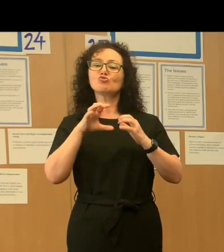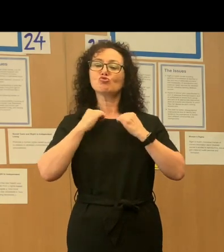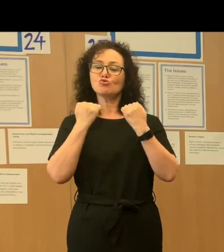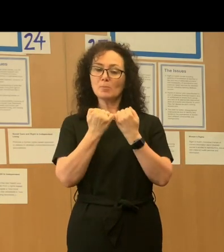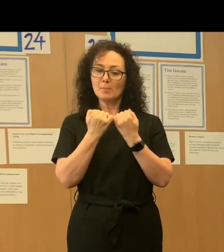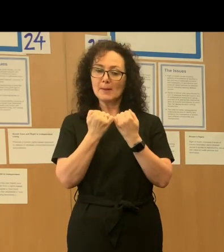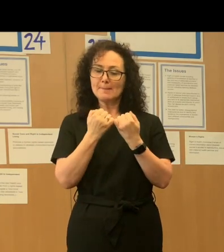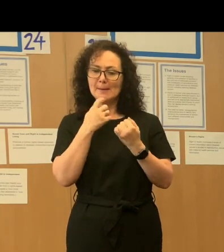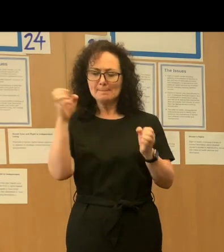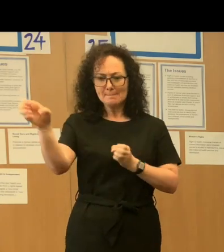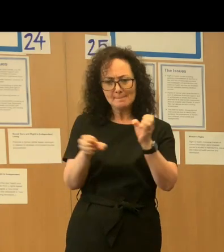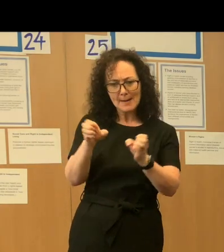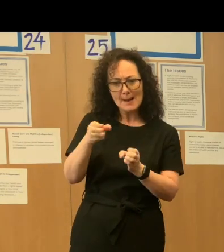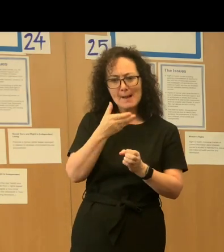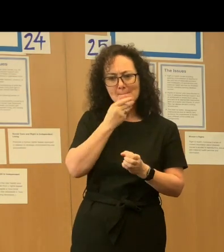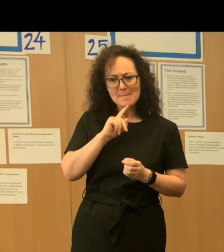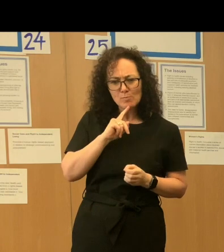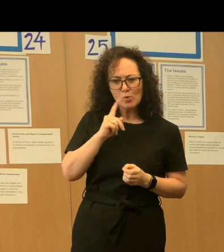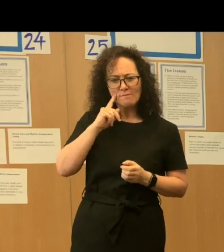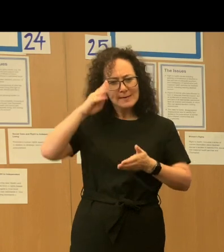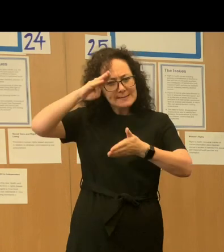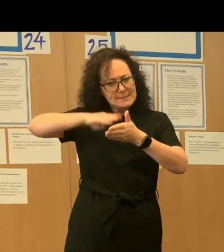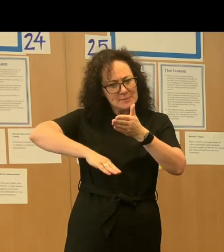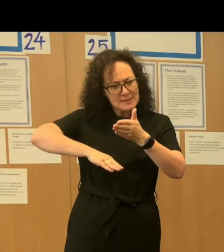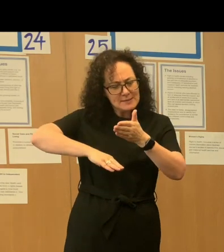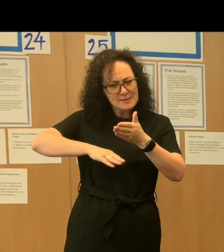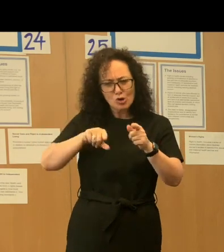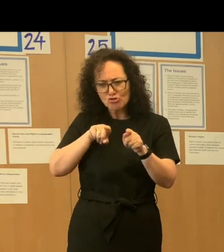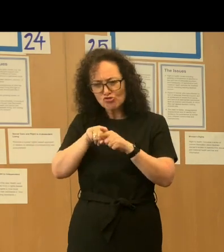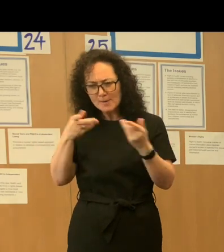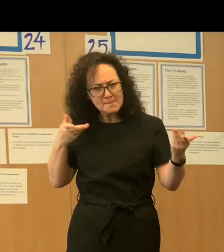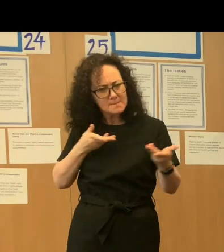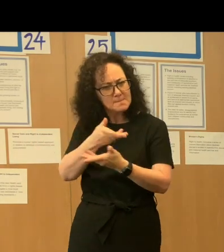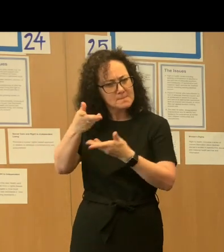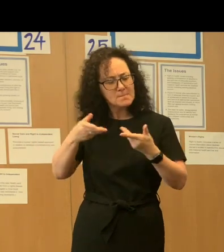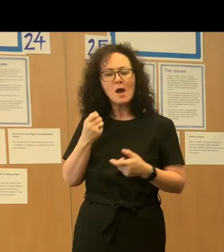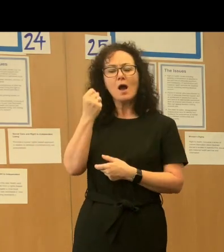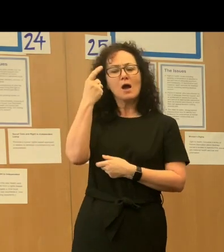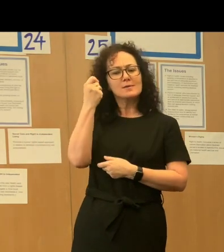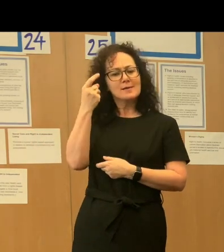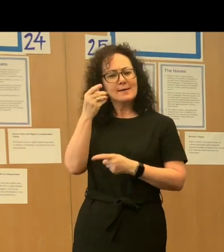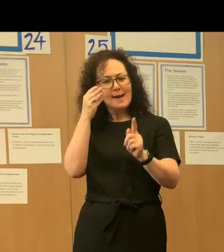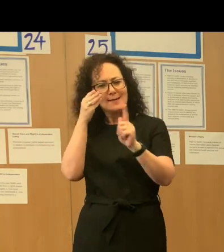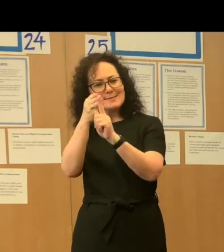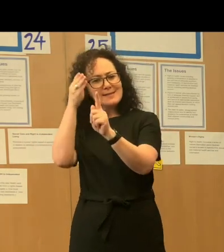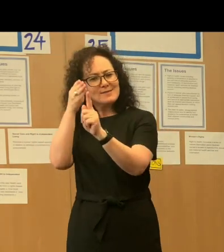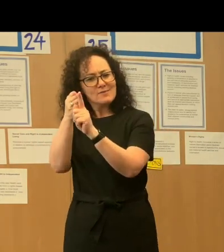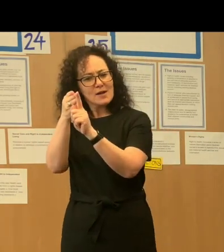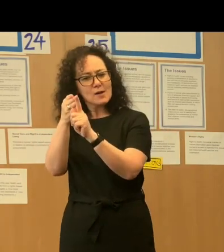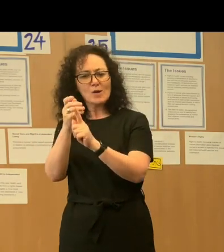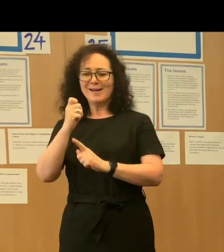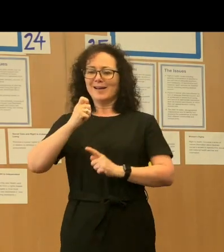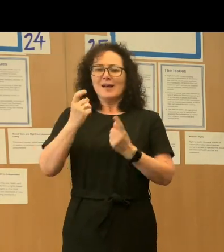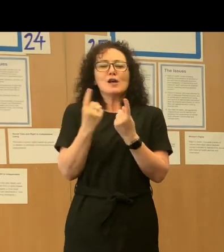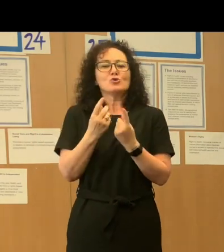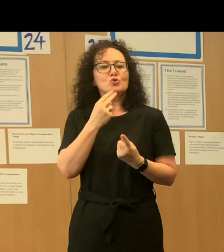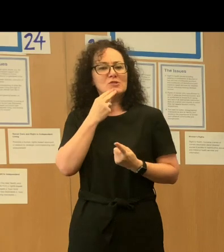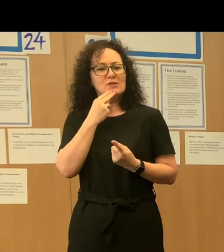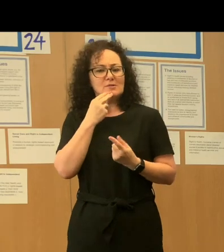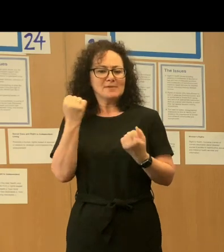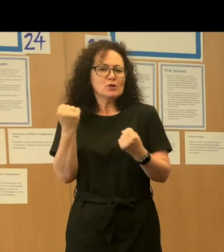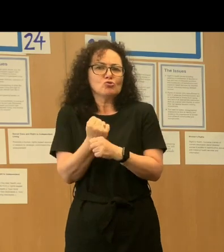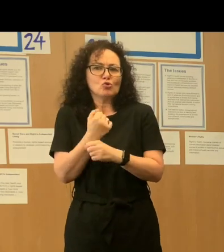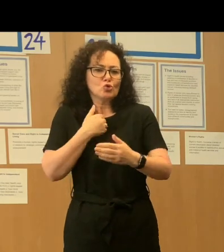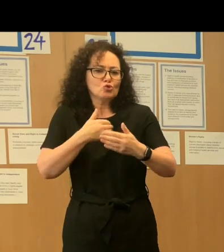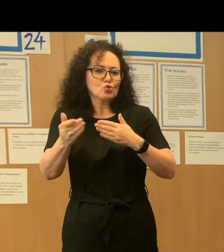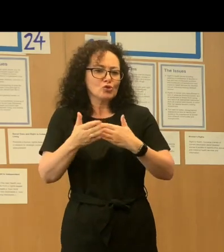people with lived experience of the issues to identify priorities for action and to get involved in taking forward some of those actions. And